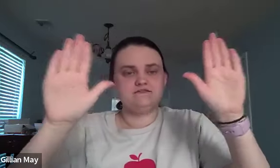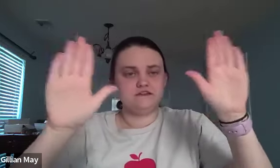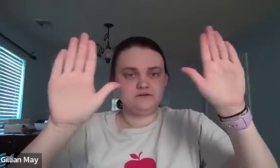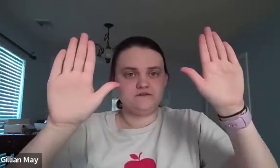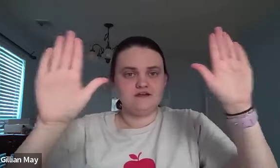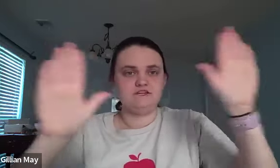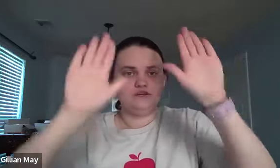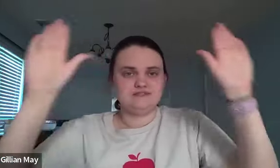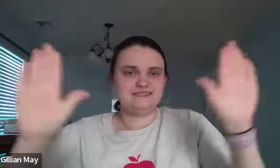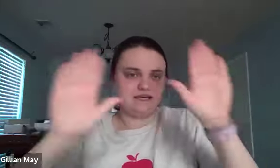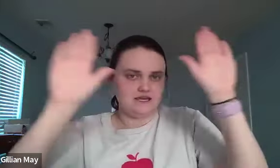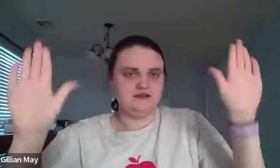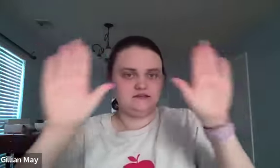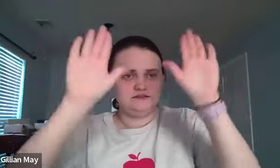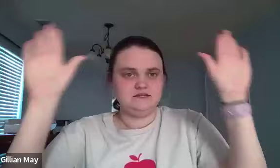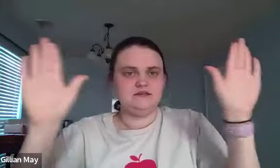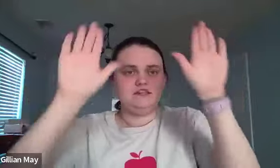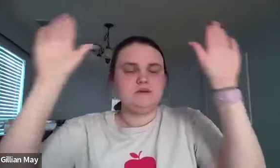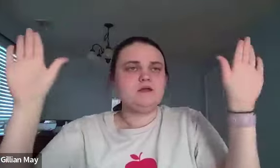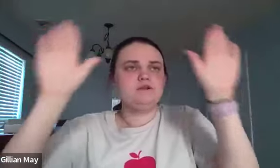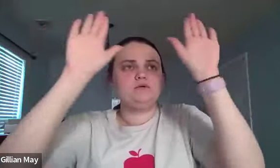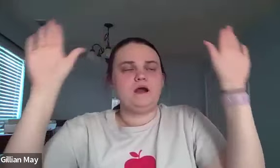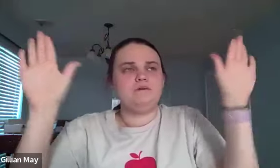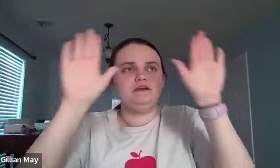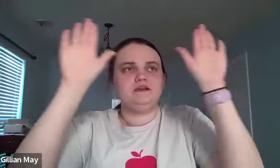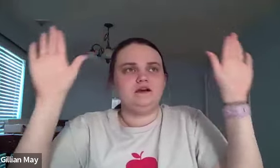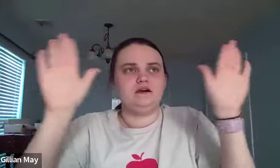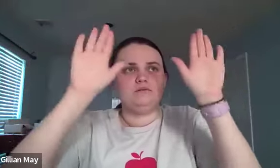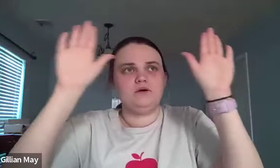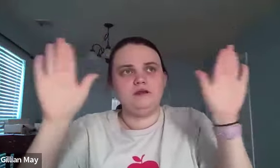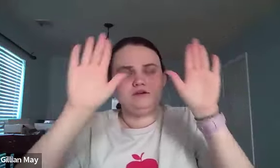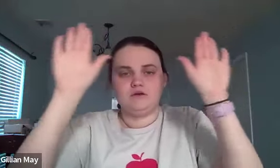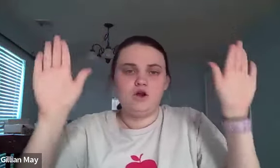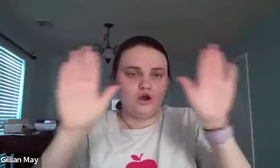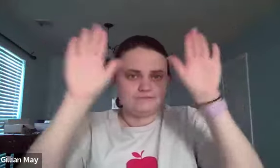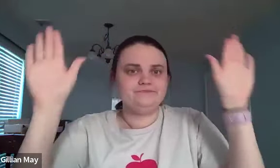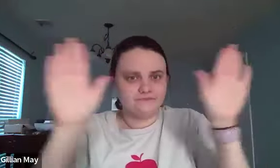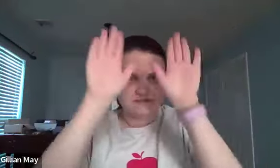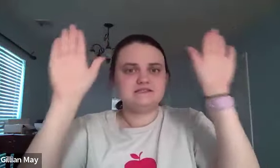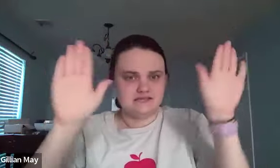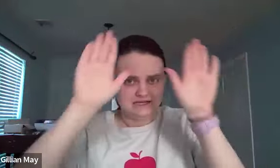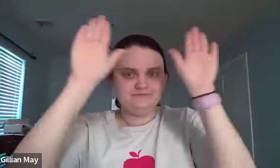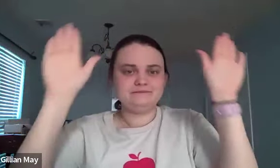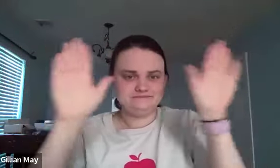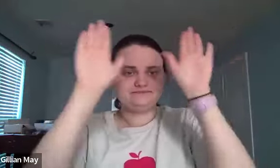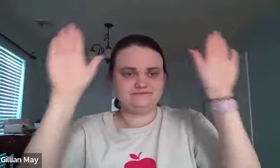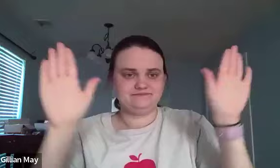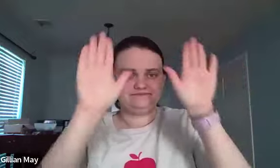like closed 5s, and you go Sunday. Think about like when you're wiping a window or a car. Sunday.